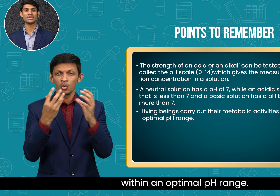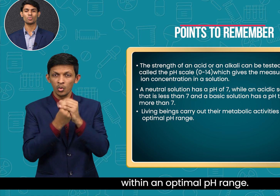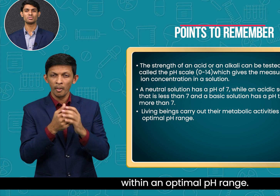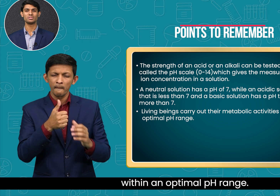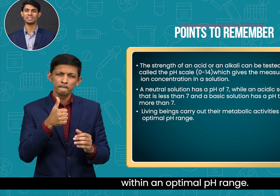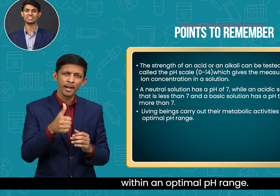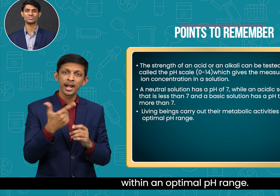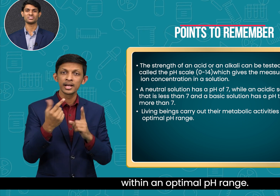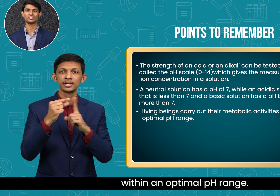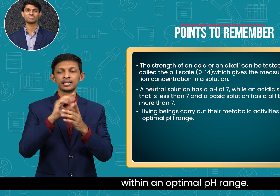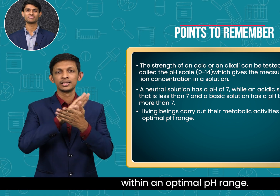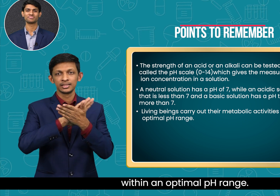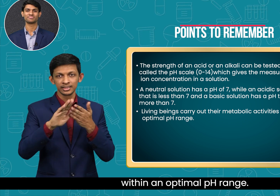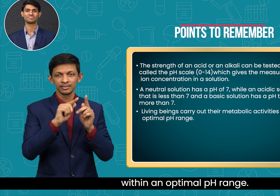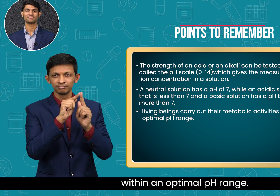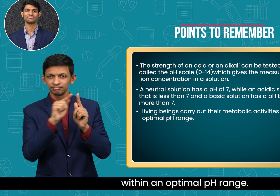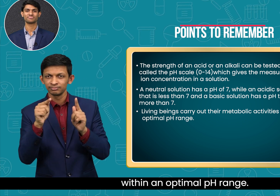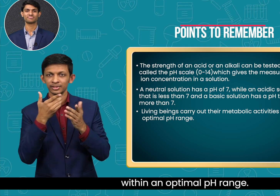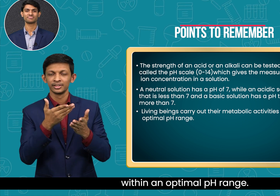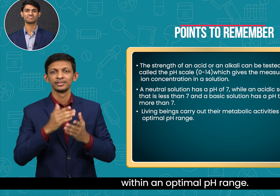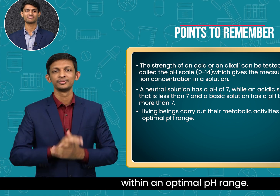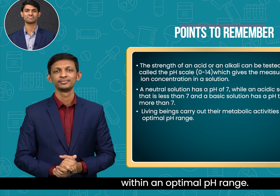within an optimal pH range.